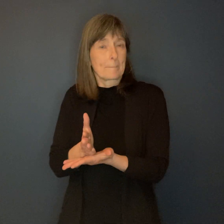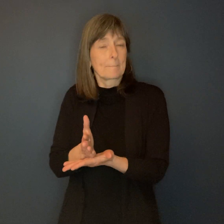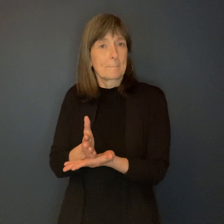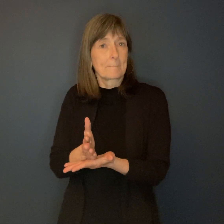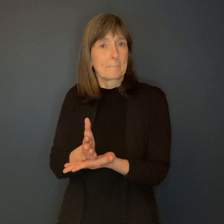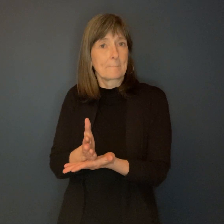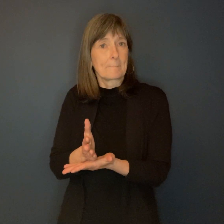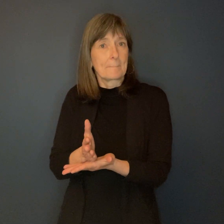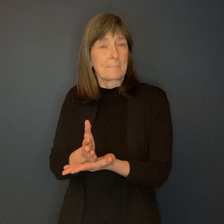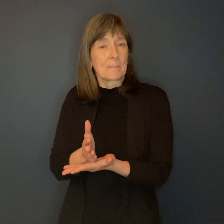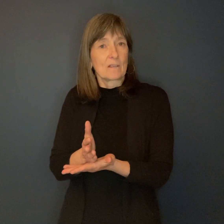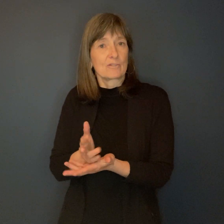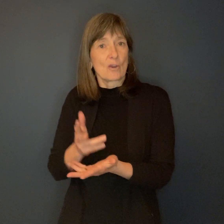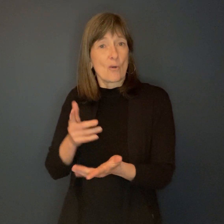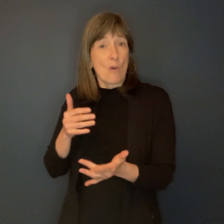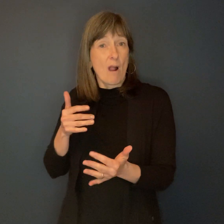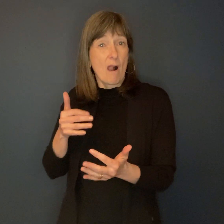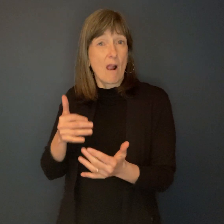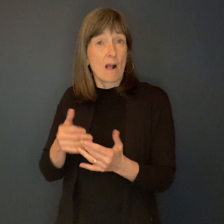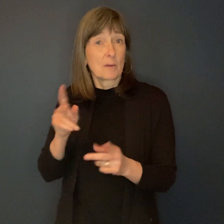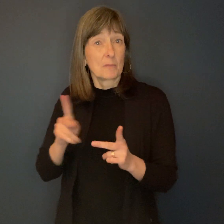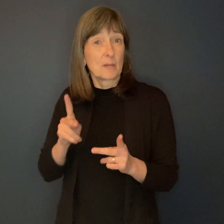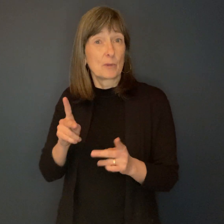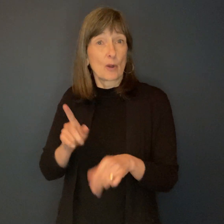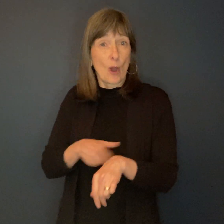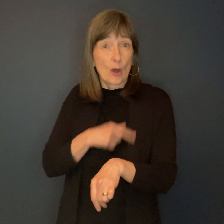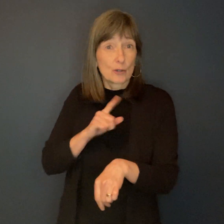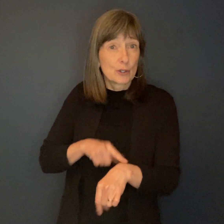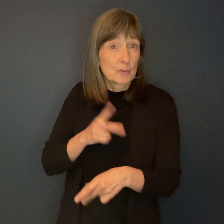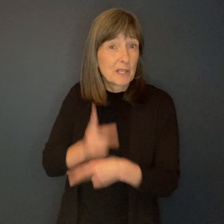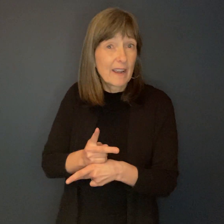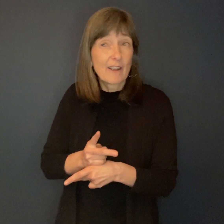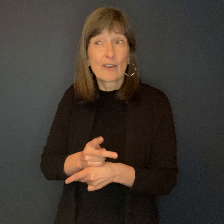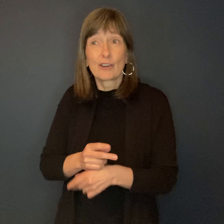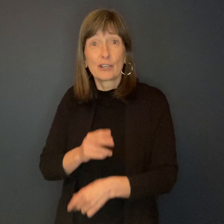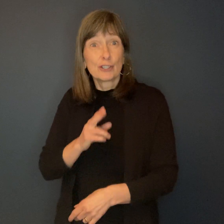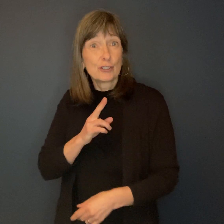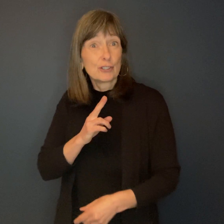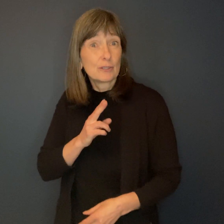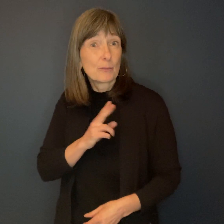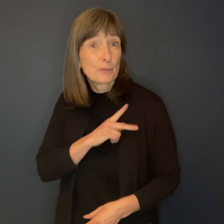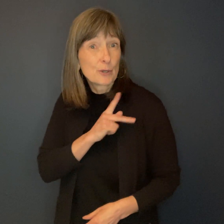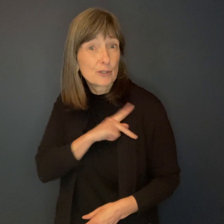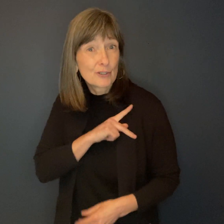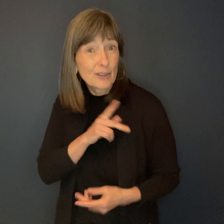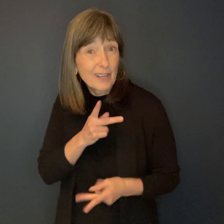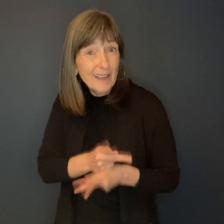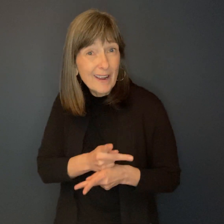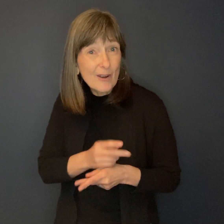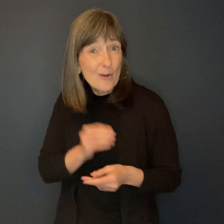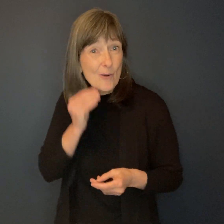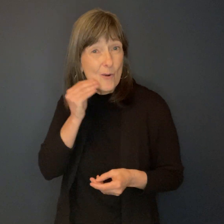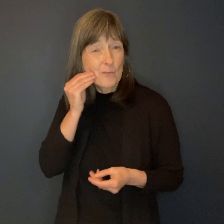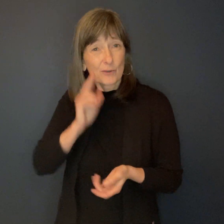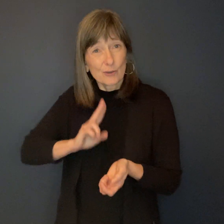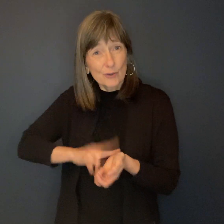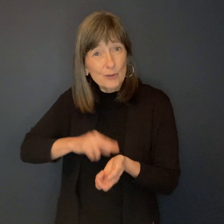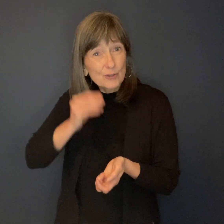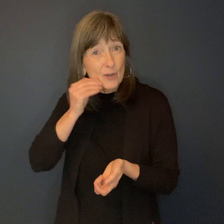end-of-life facilities, personal care homes, nursing homes, those sorts of things. And I don't